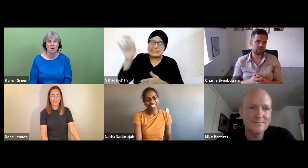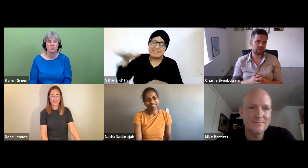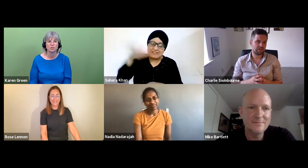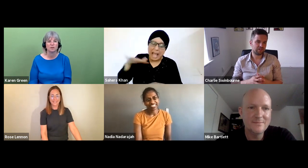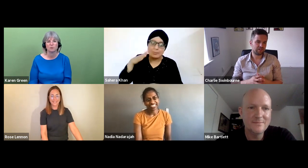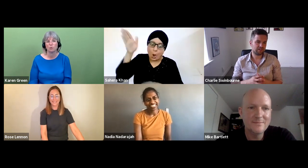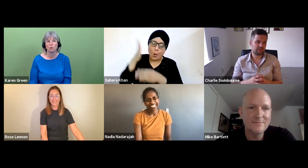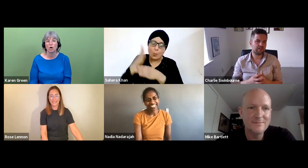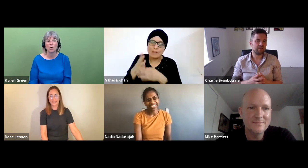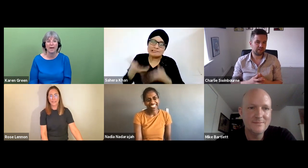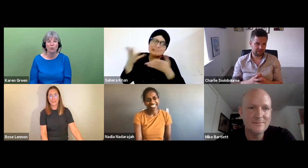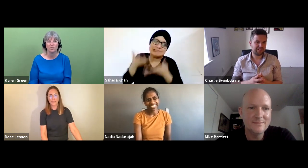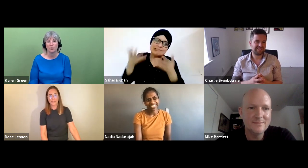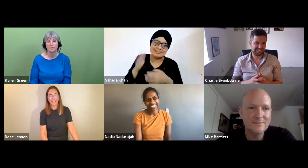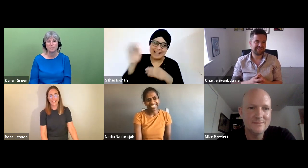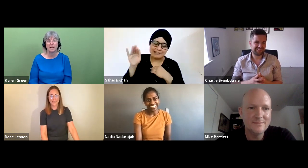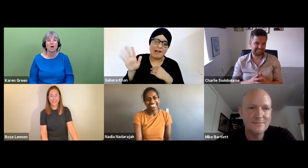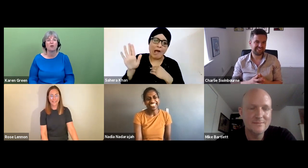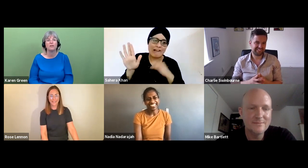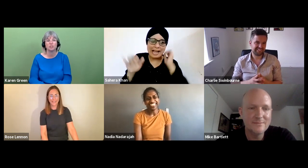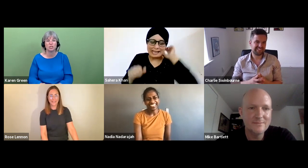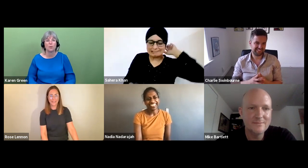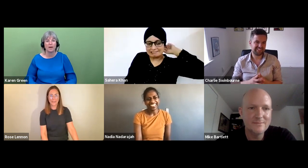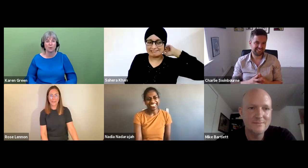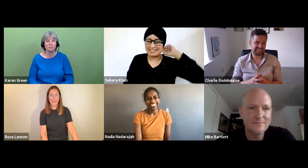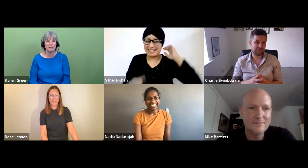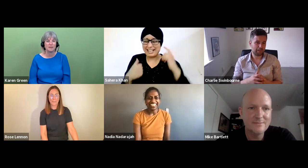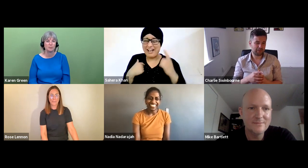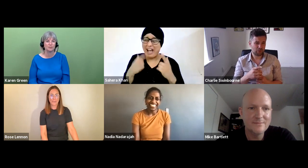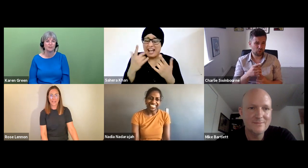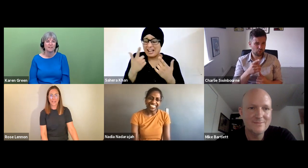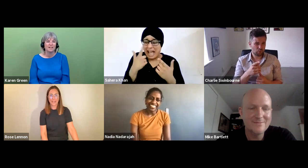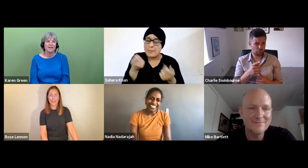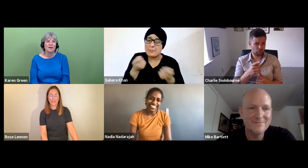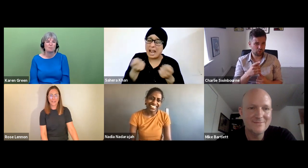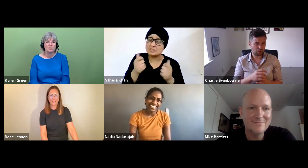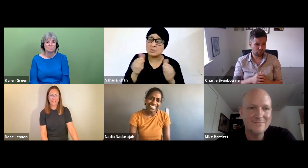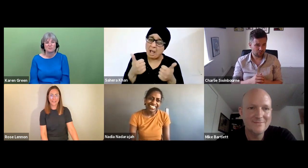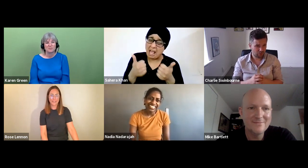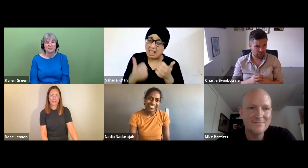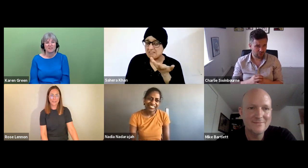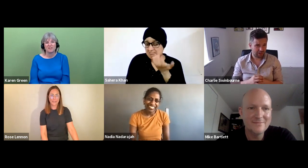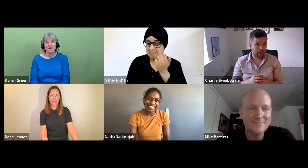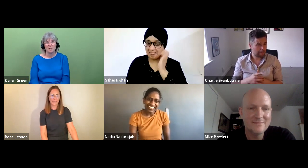much or go out. You know, I was being encouraged to go out and meet people, but I can